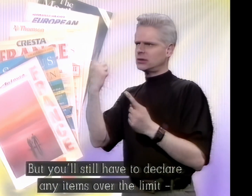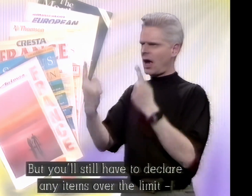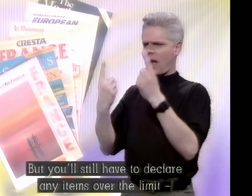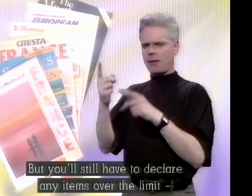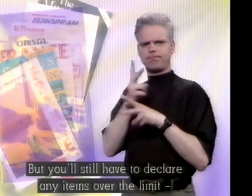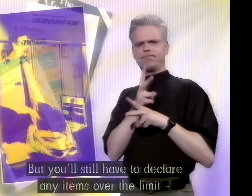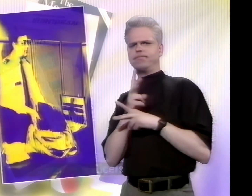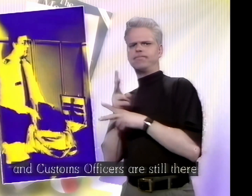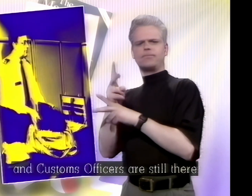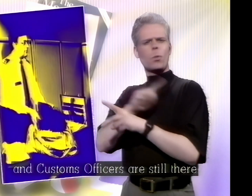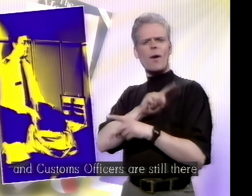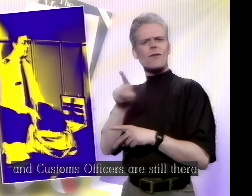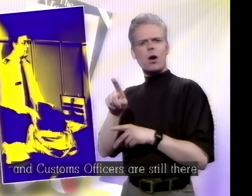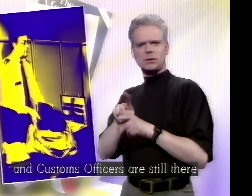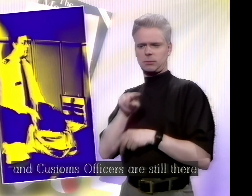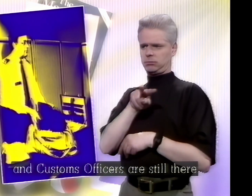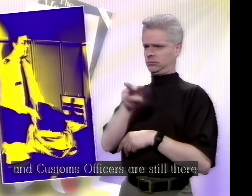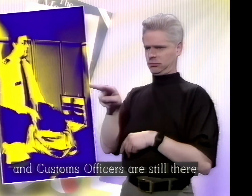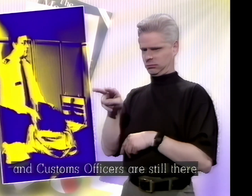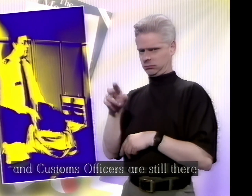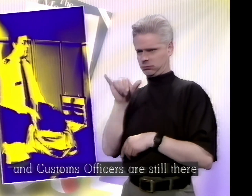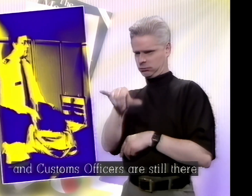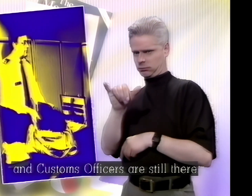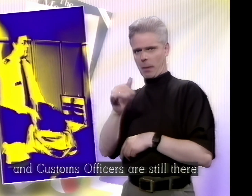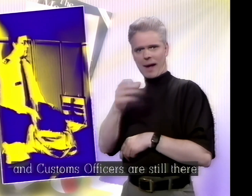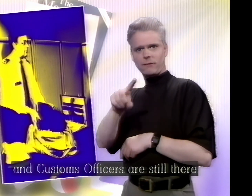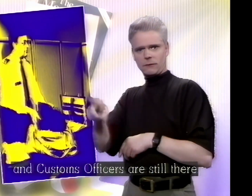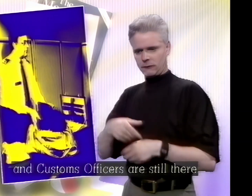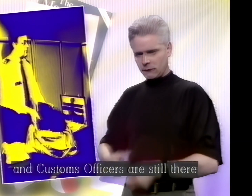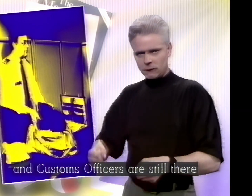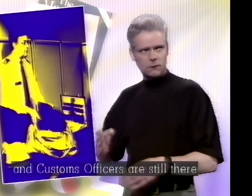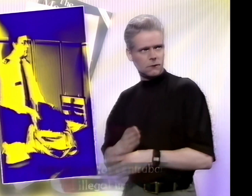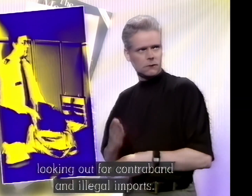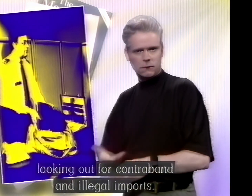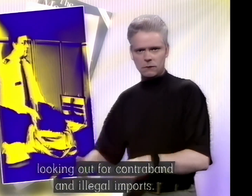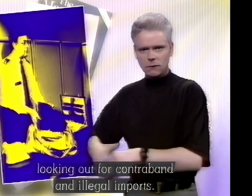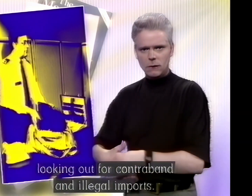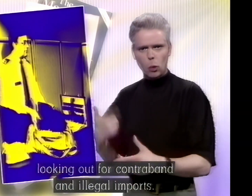And customs officers are still there, looking out for contraband and illegal imports.